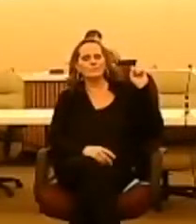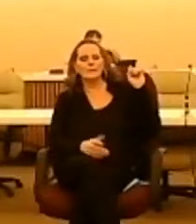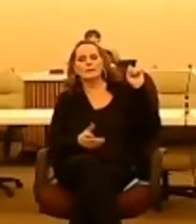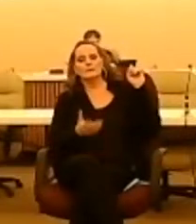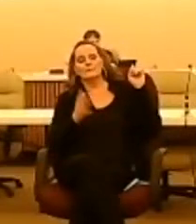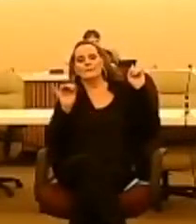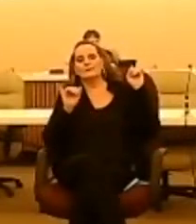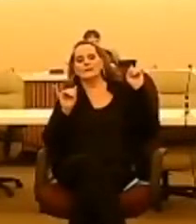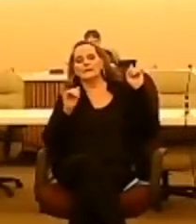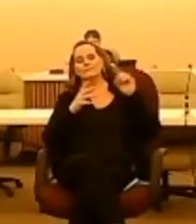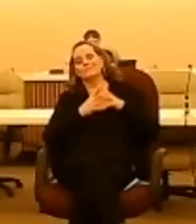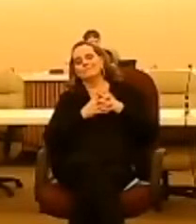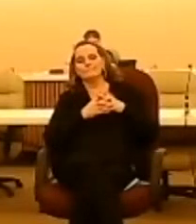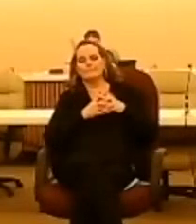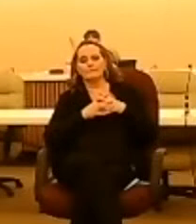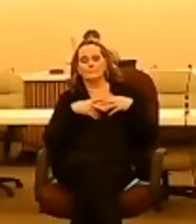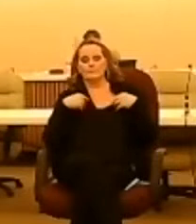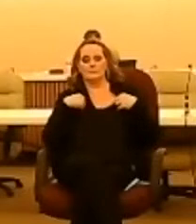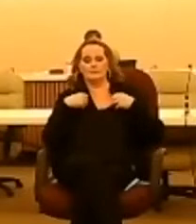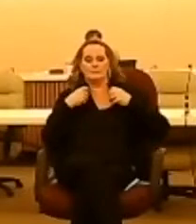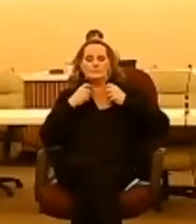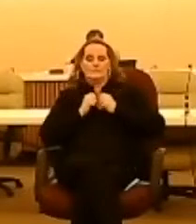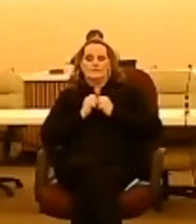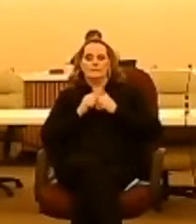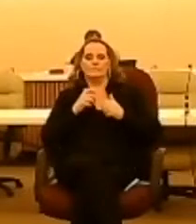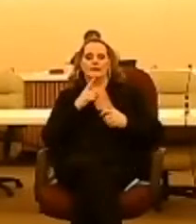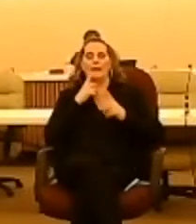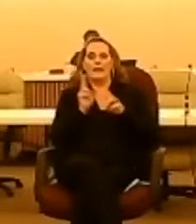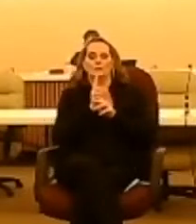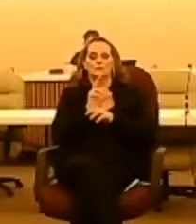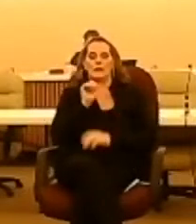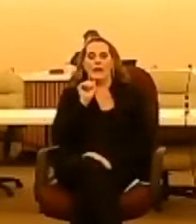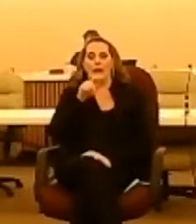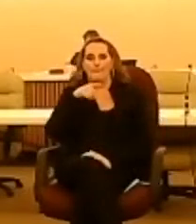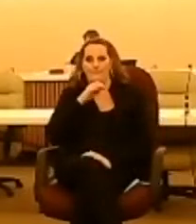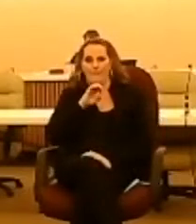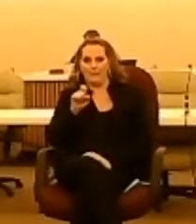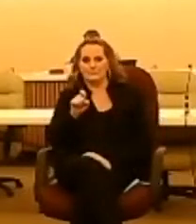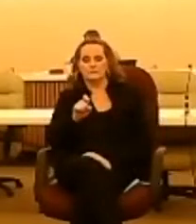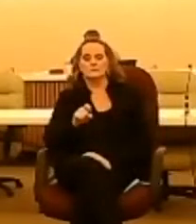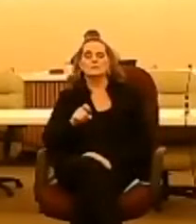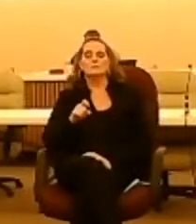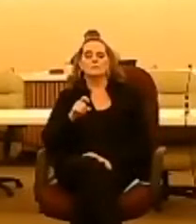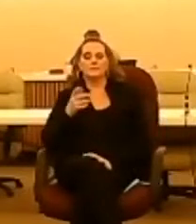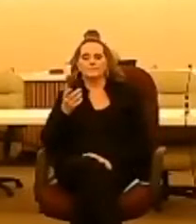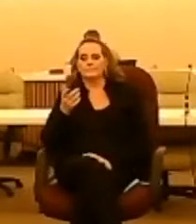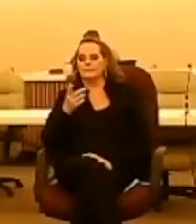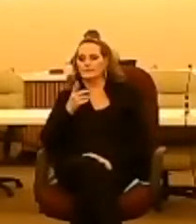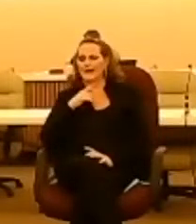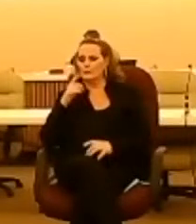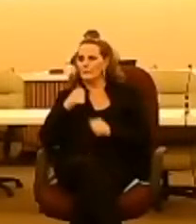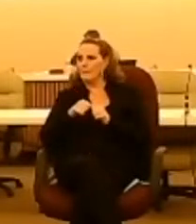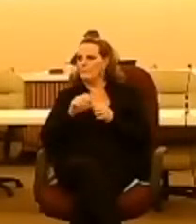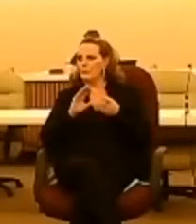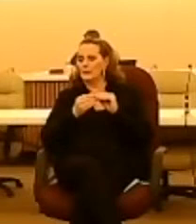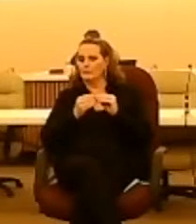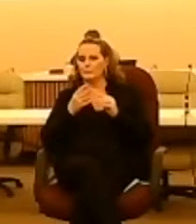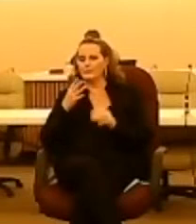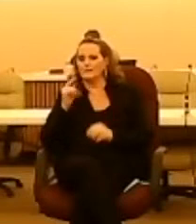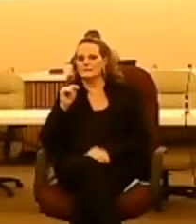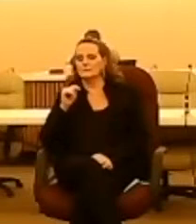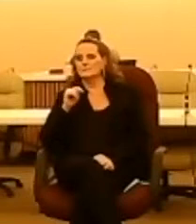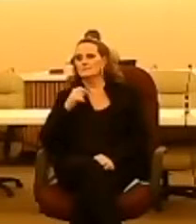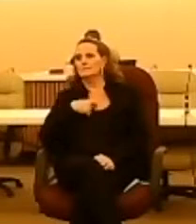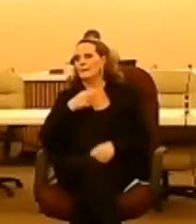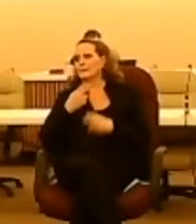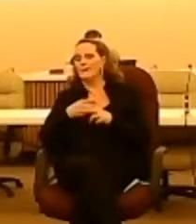you know, as you look at, I'll use Apex, for example, right? They formed, I don't remember what the number is, but I'm going to call